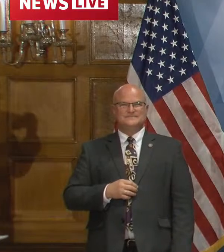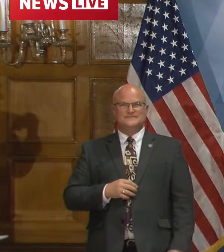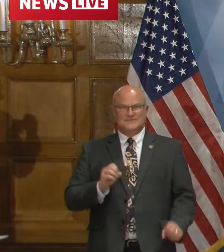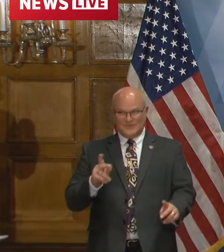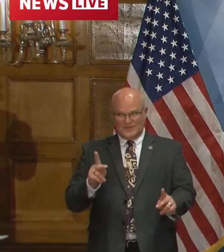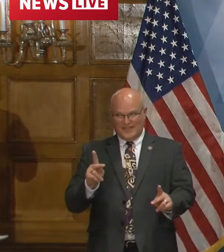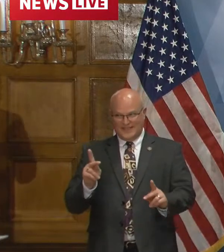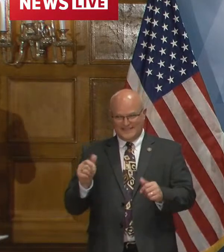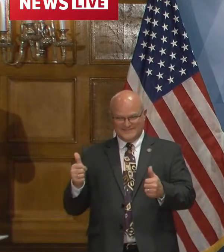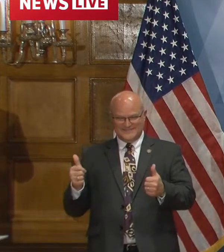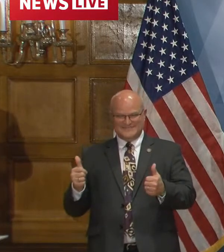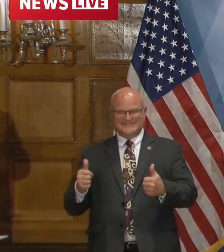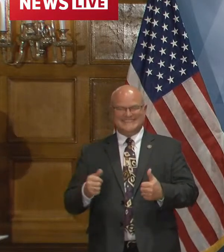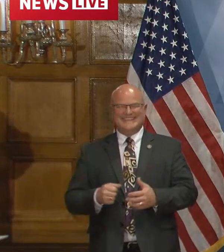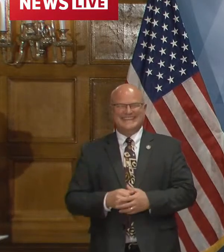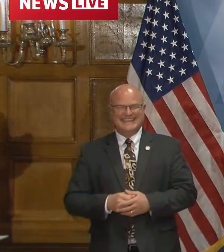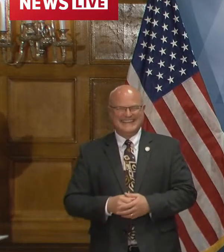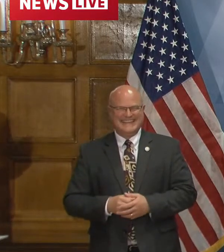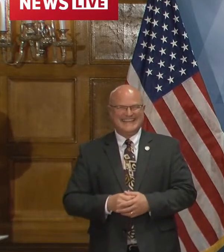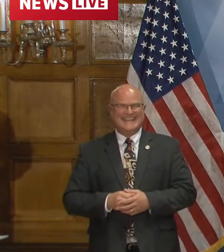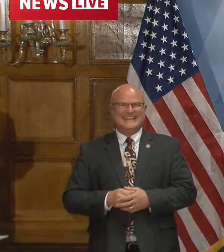You okay, Doc? Okay, all right.